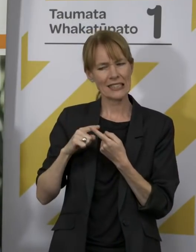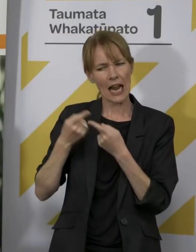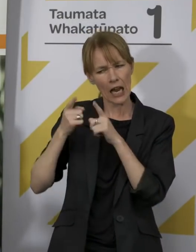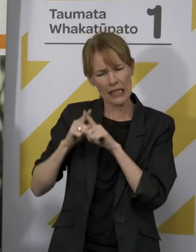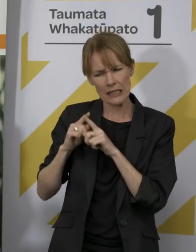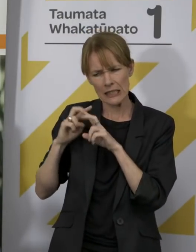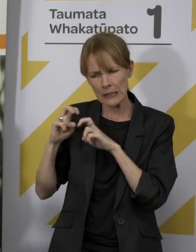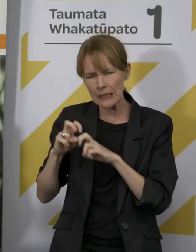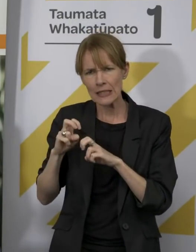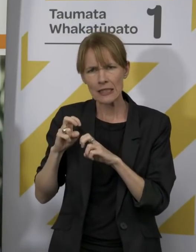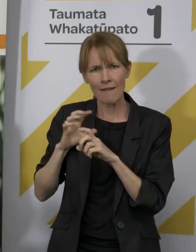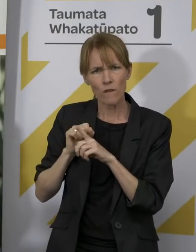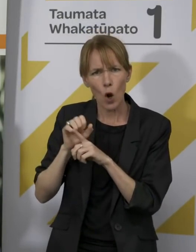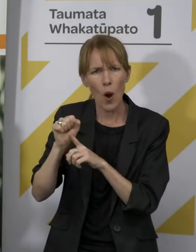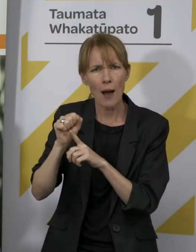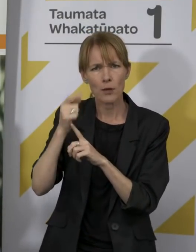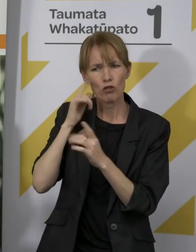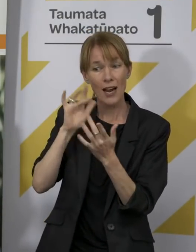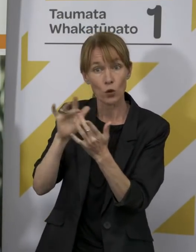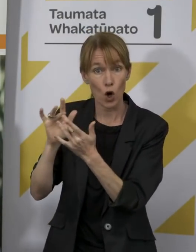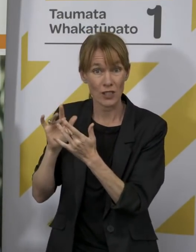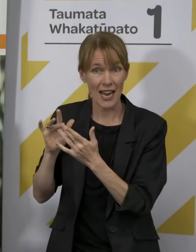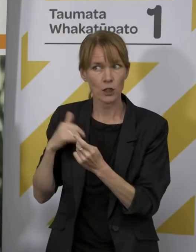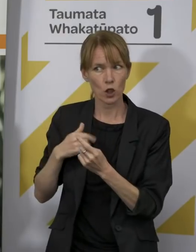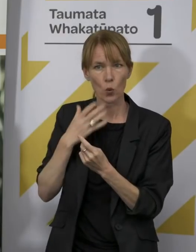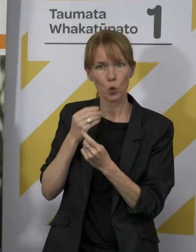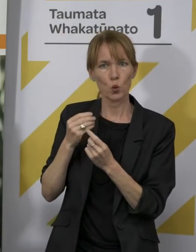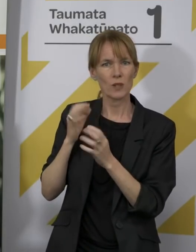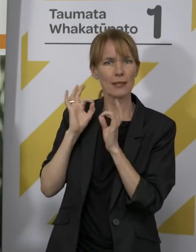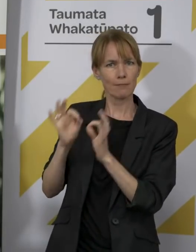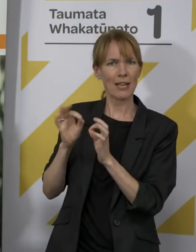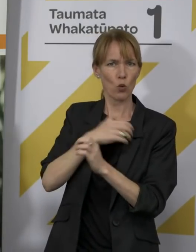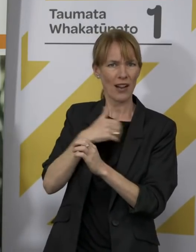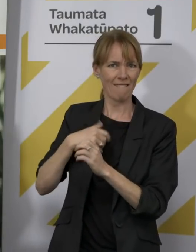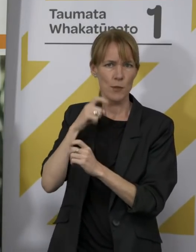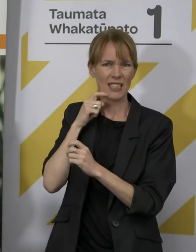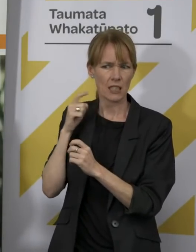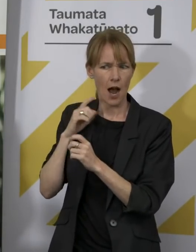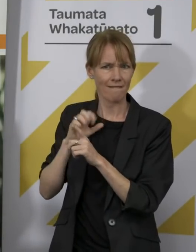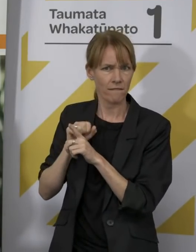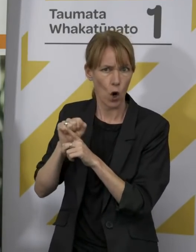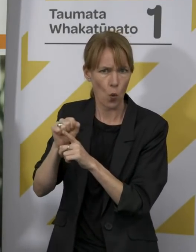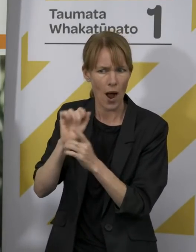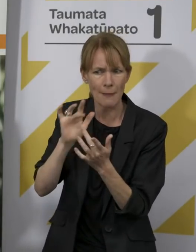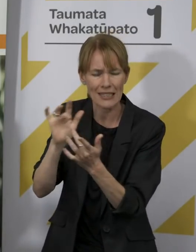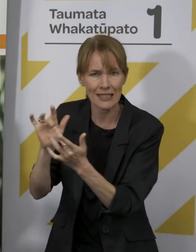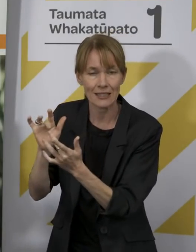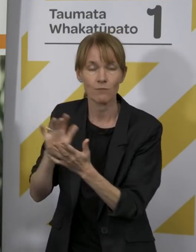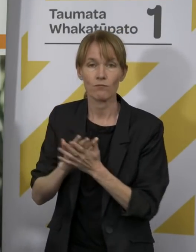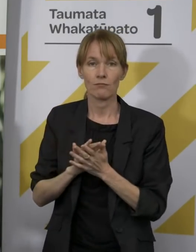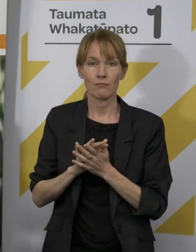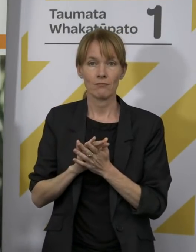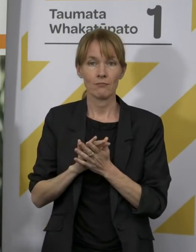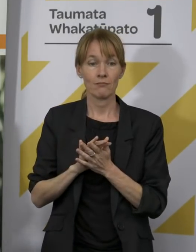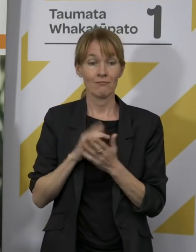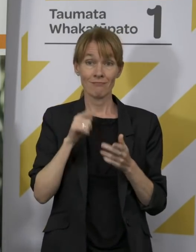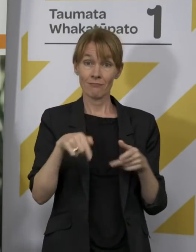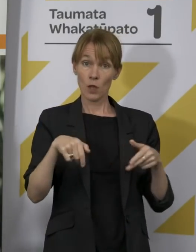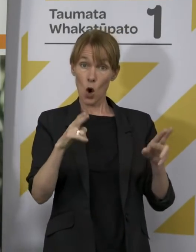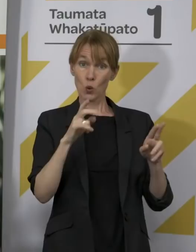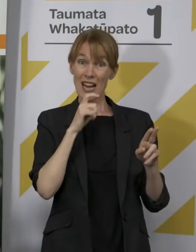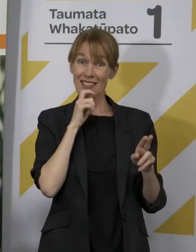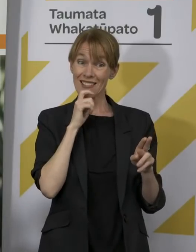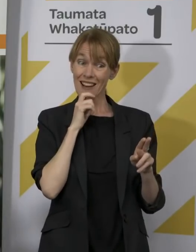those people, and we're using our finding services to ensure that we can make contact with them. And in terms of the staff at the hotel,